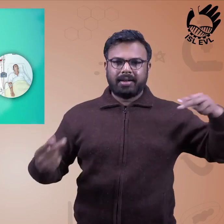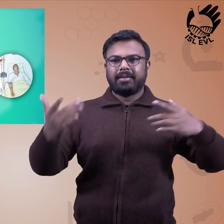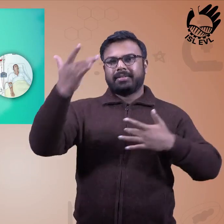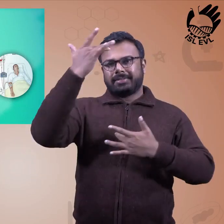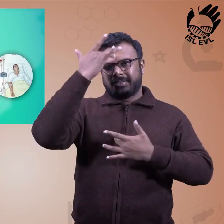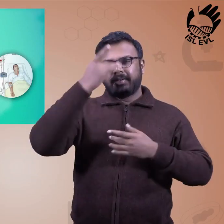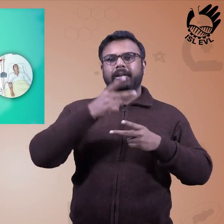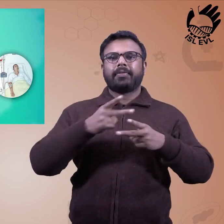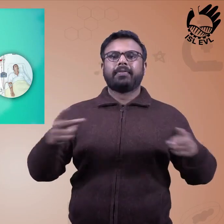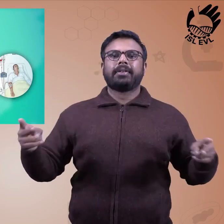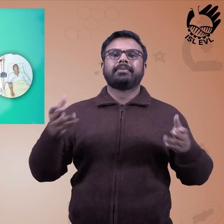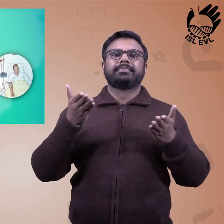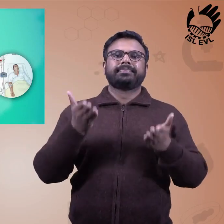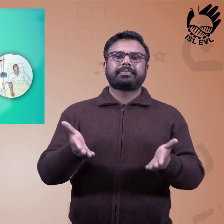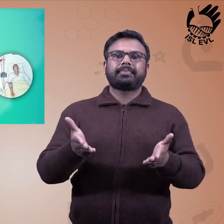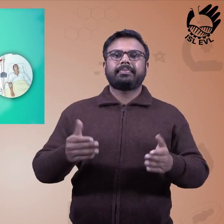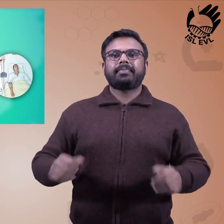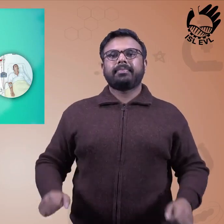diseases.